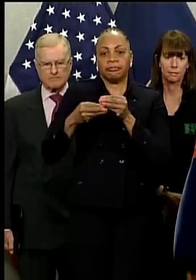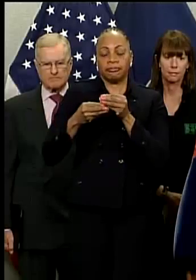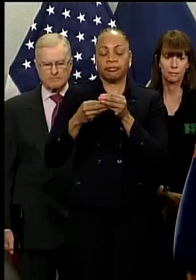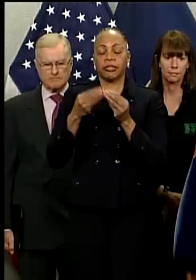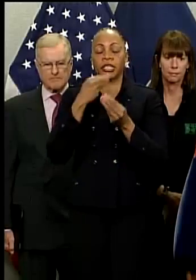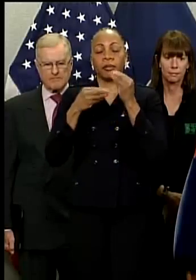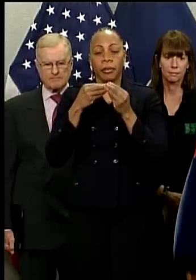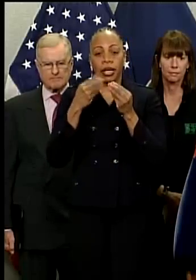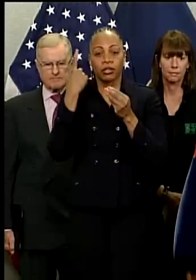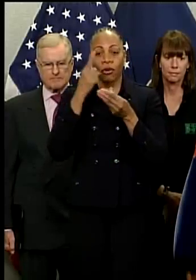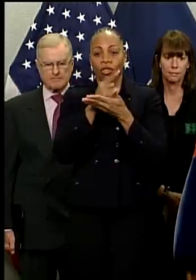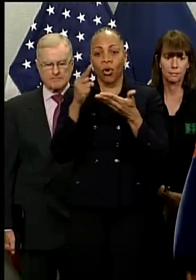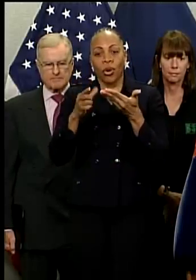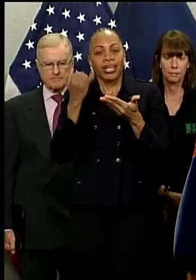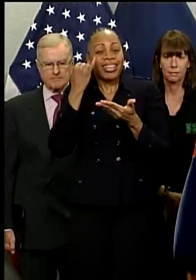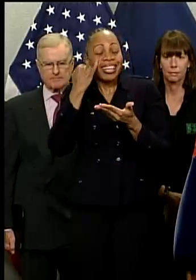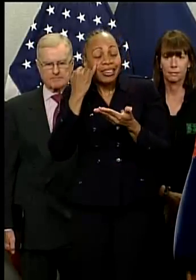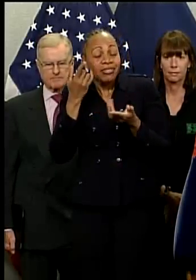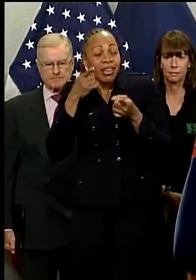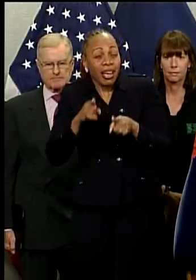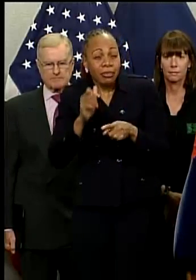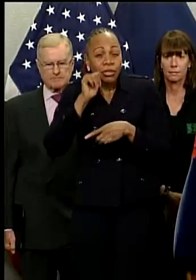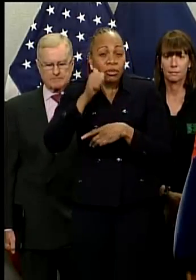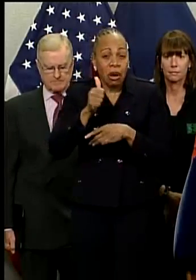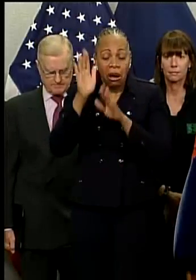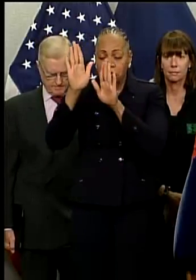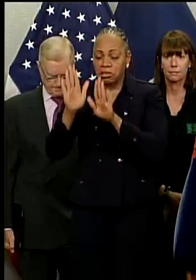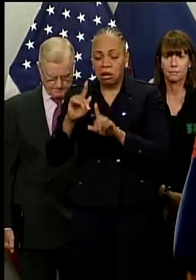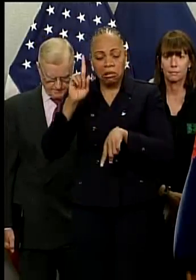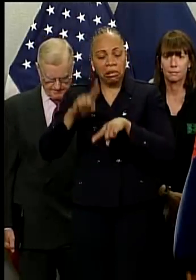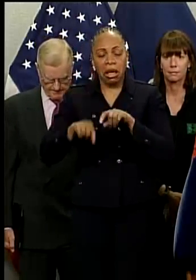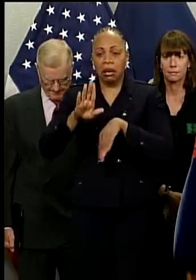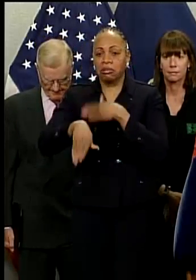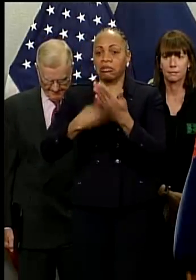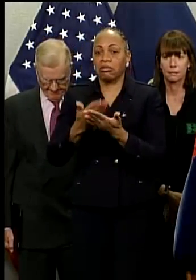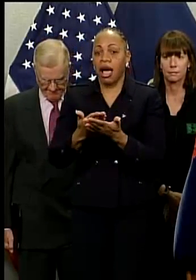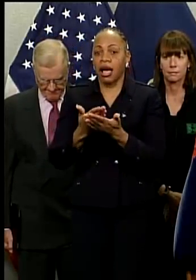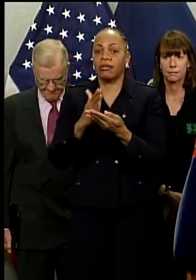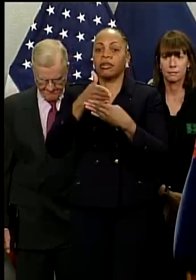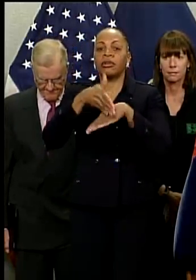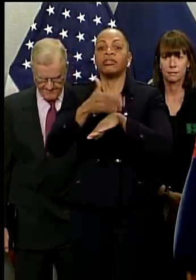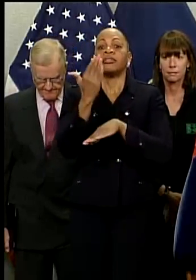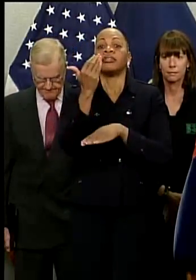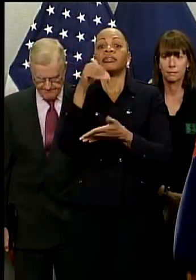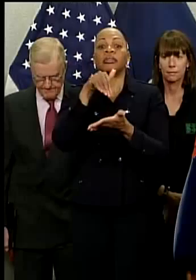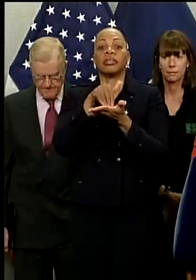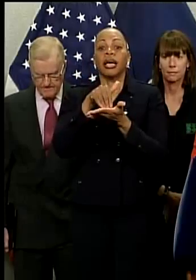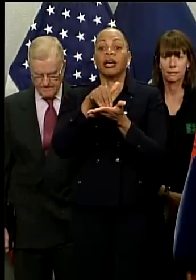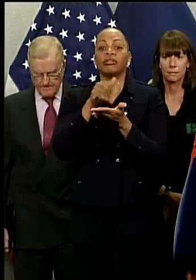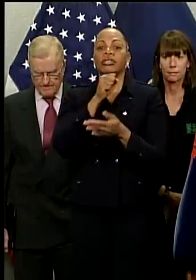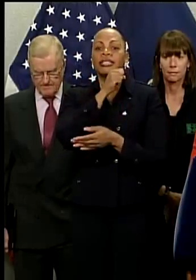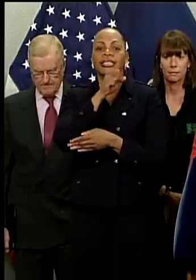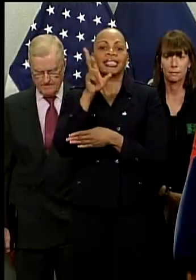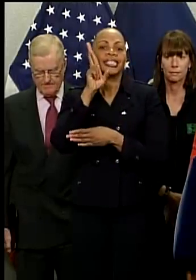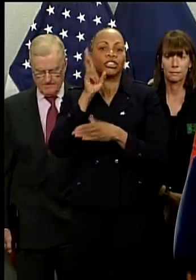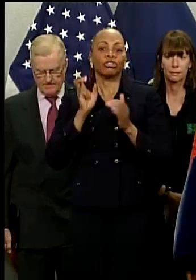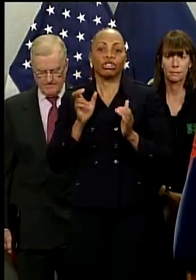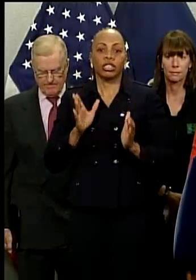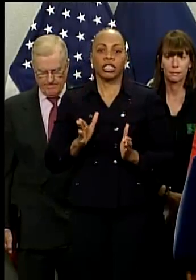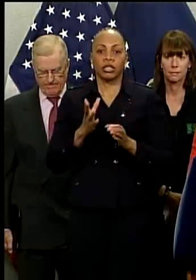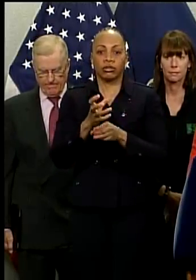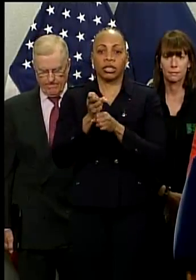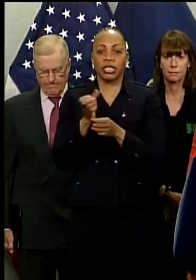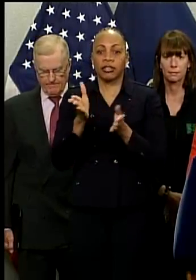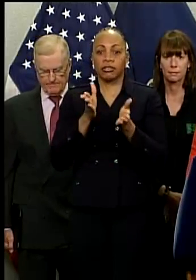case we can't get there tomorrow or Sunday. Over 15,000 seniors will receive this service. All senior centers will